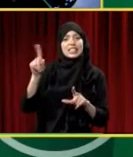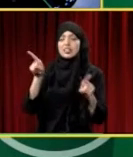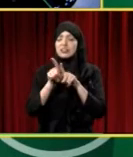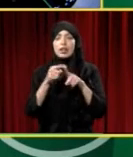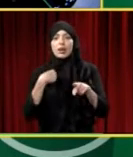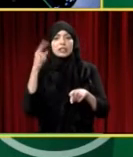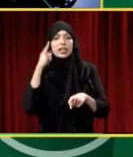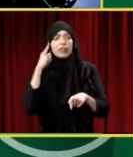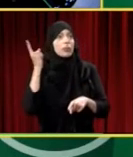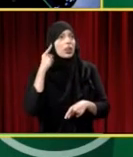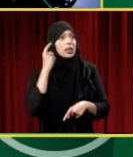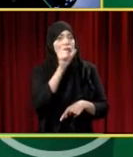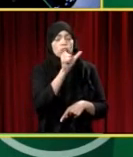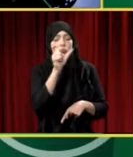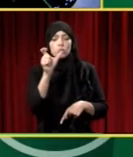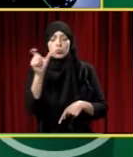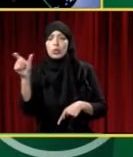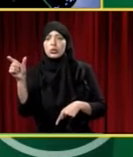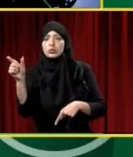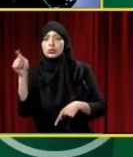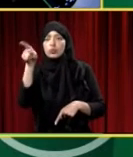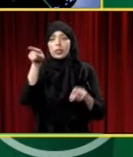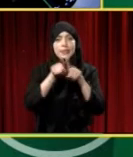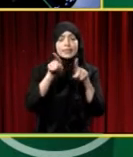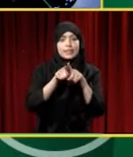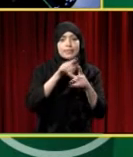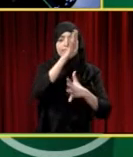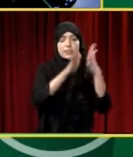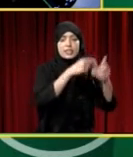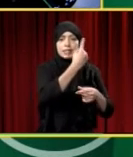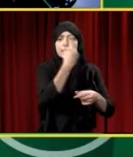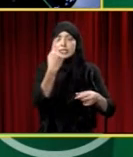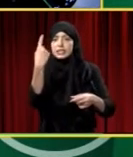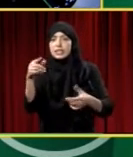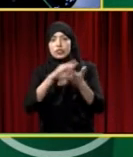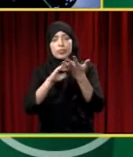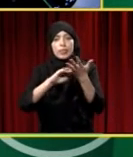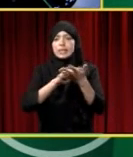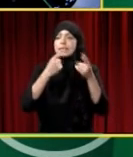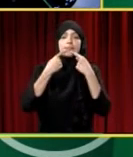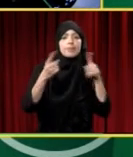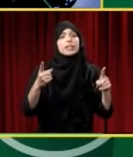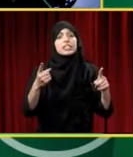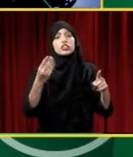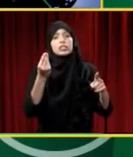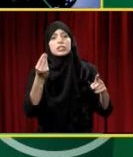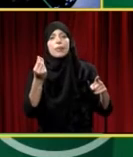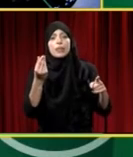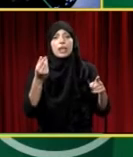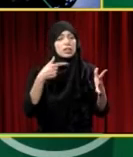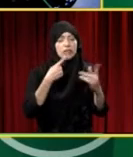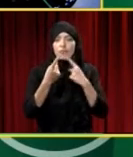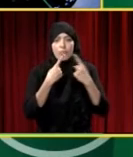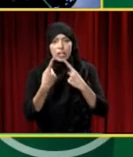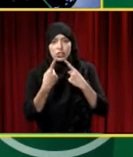to understand, for him, every single sign is equally that important. And this is what Al Ishara Charity do. They try and break things